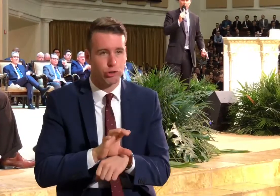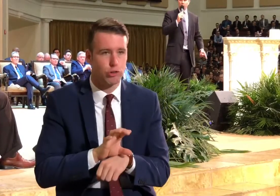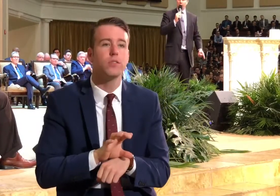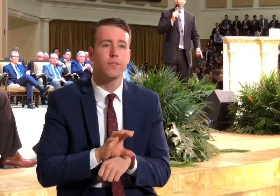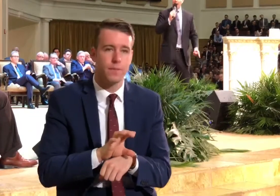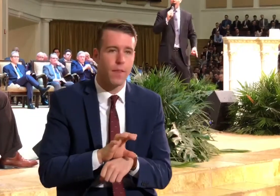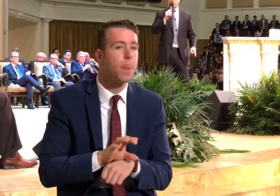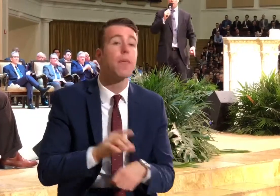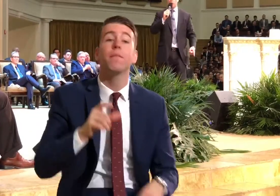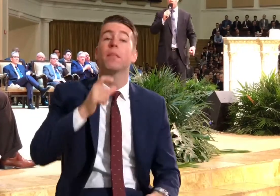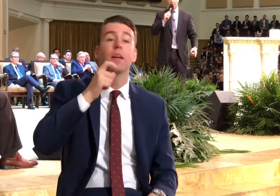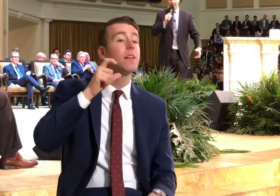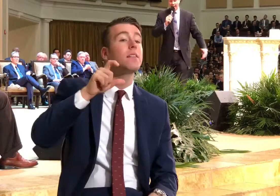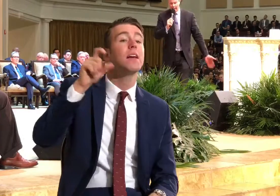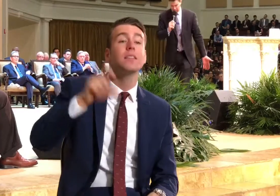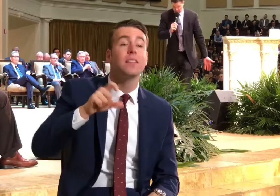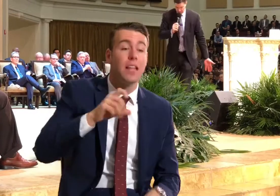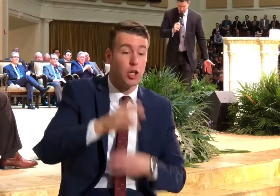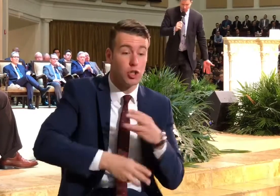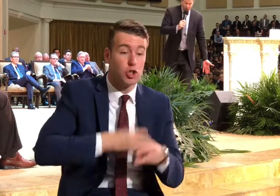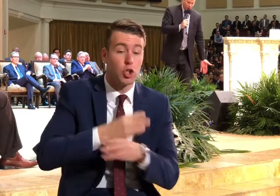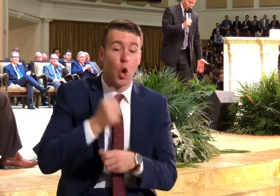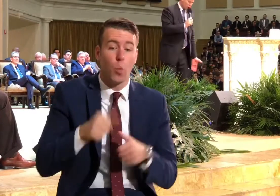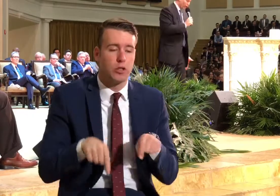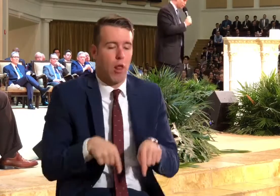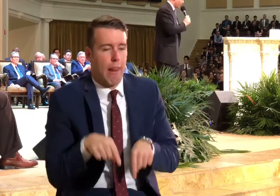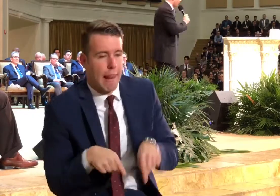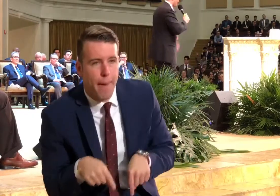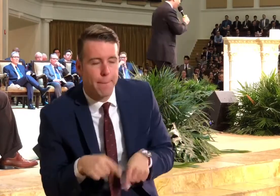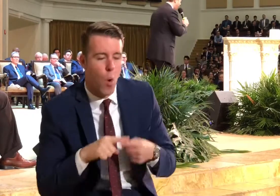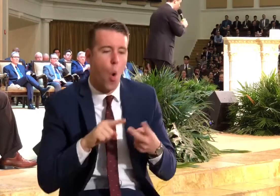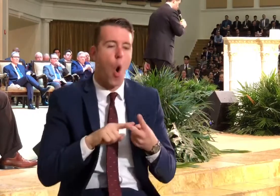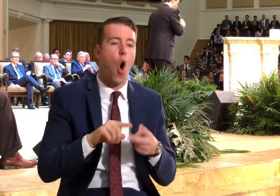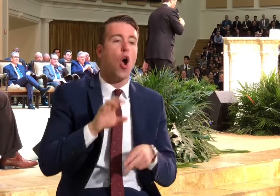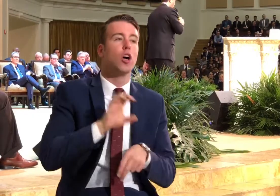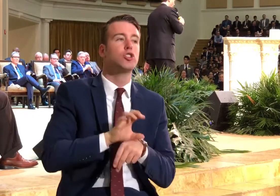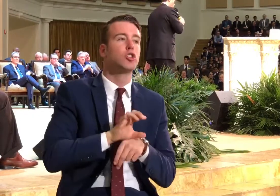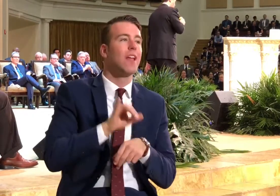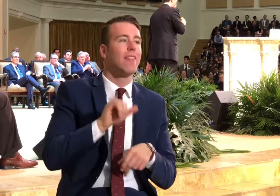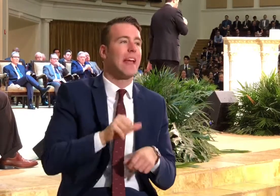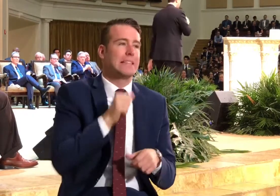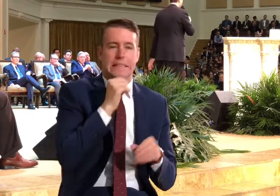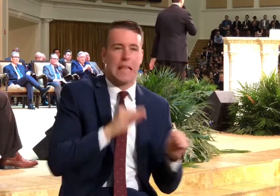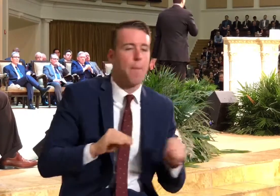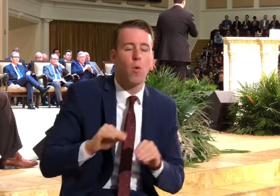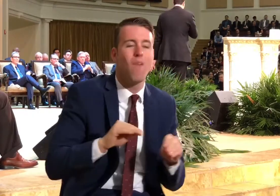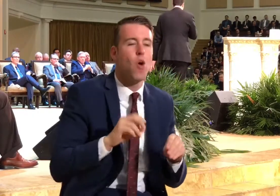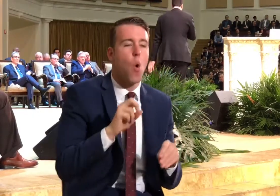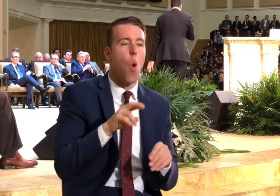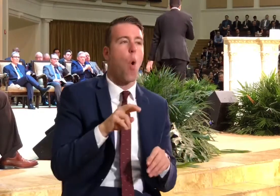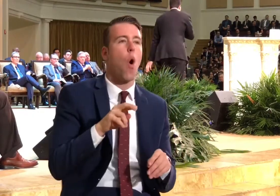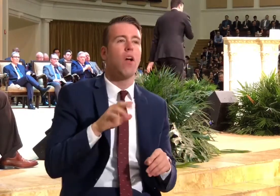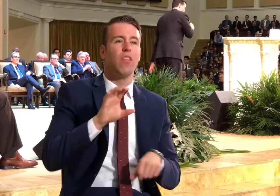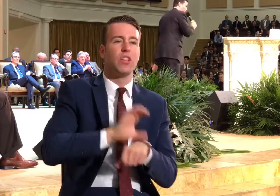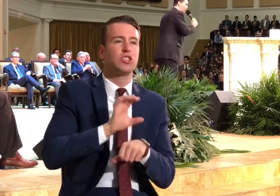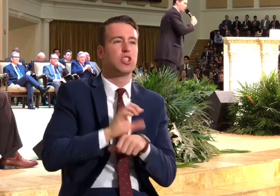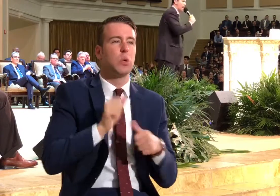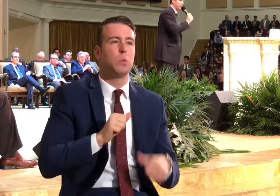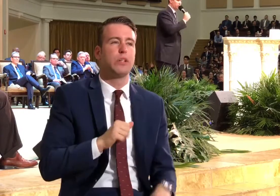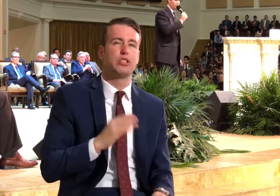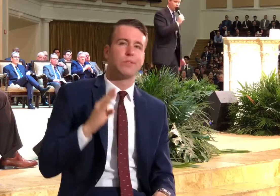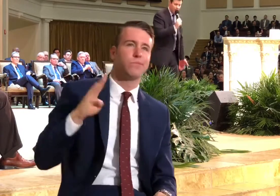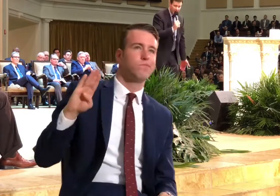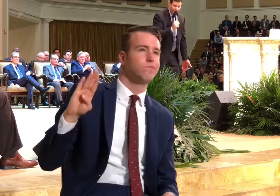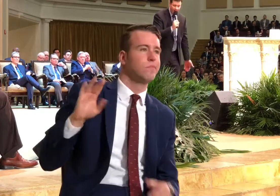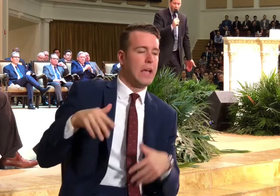It doesn't need a church that limps, or a church that hobbles, or a church that cringes, or a church